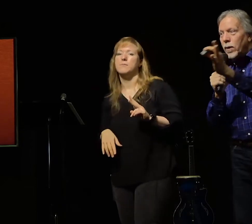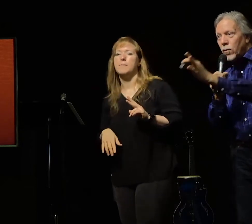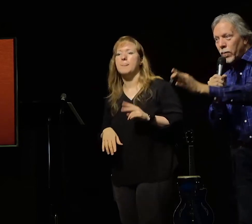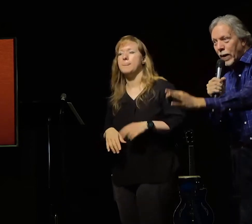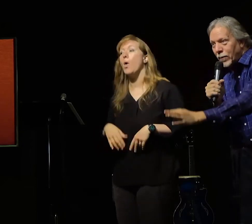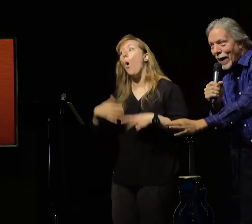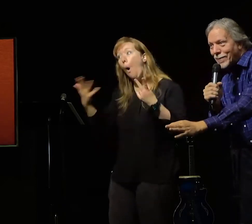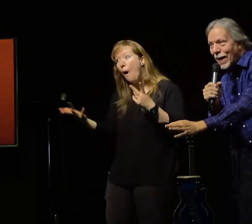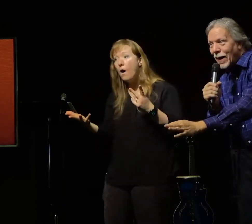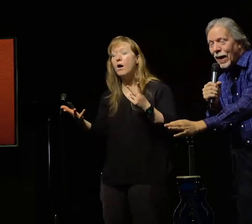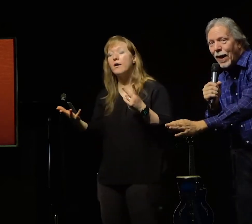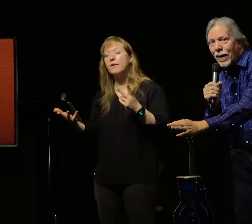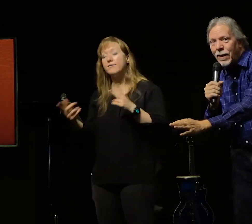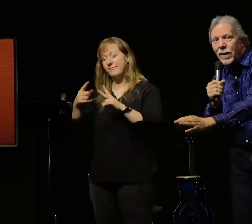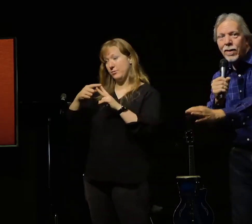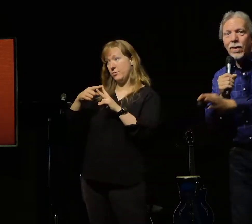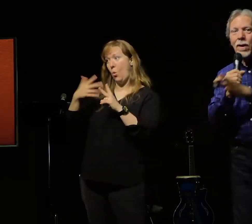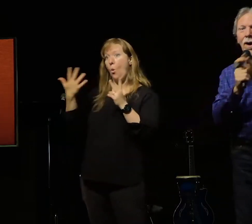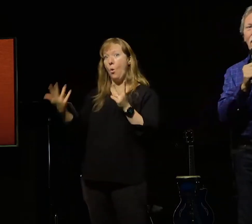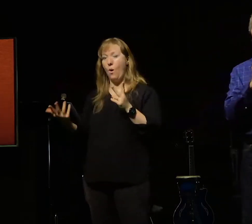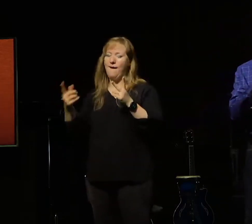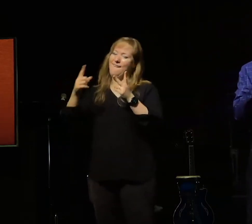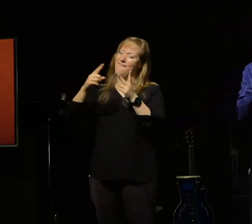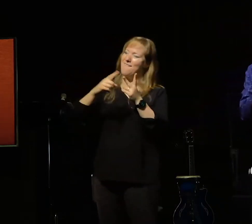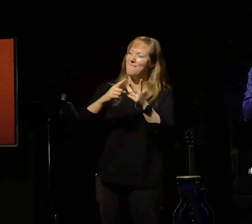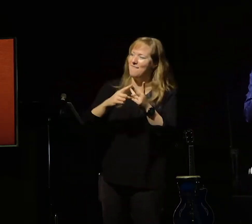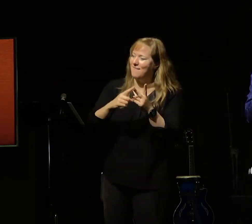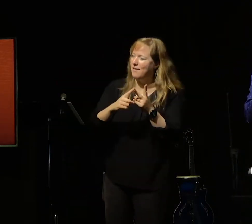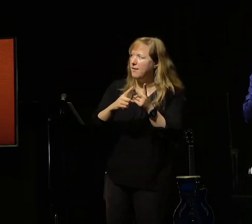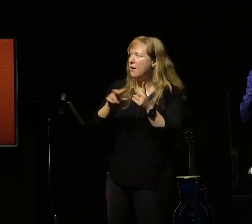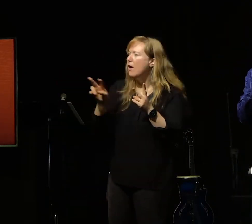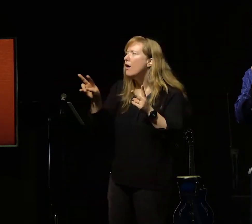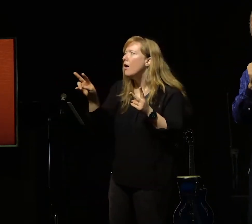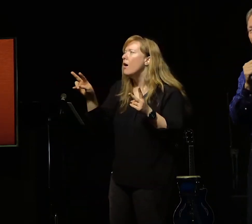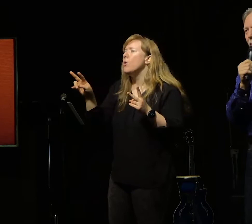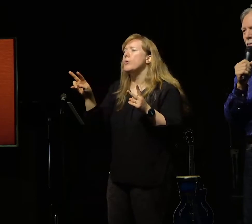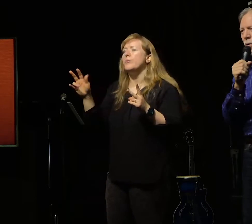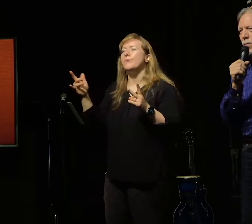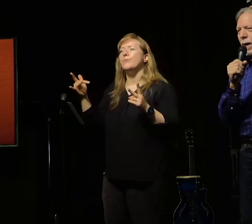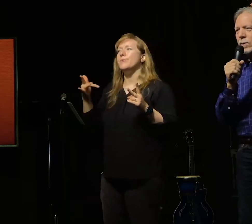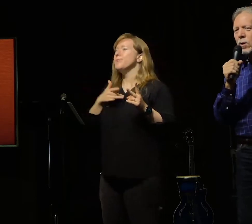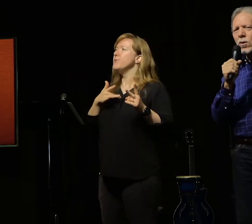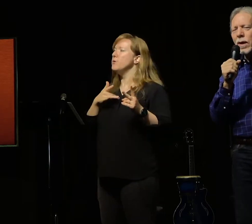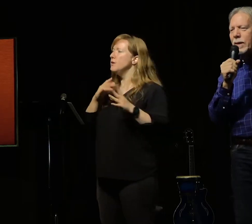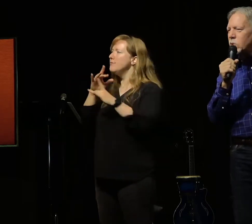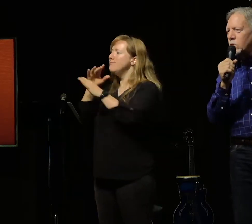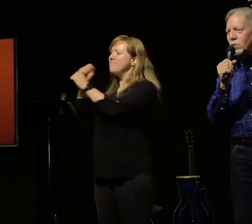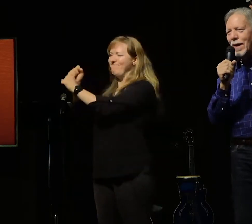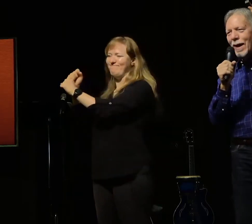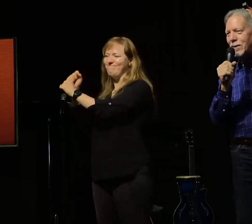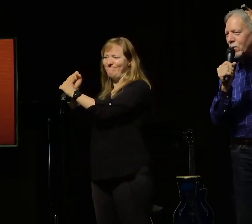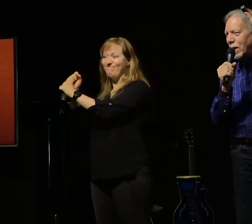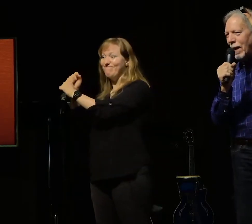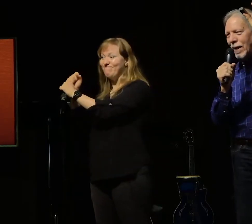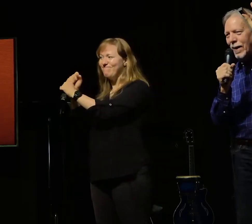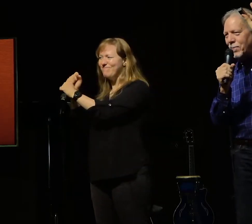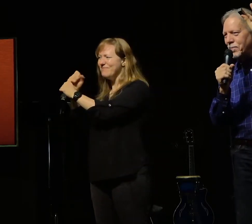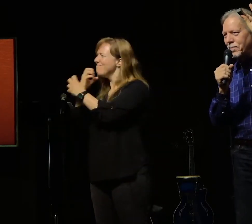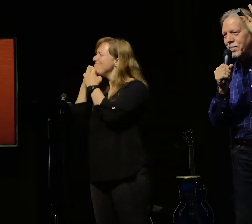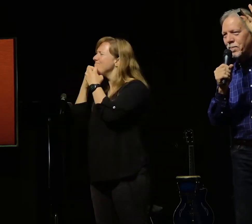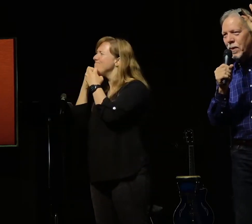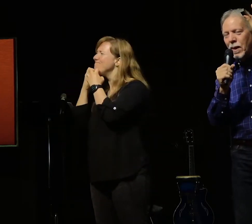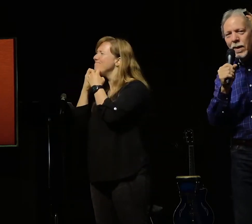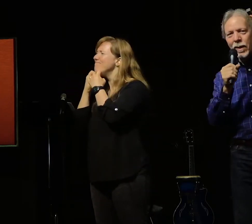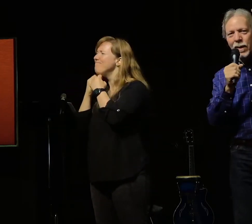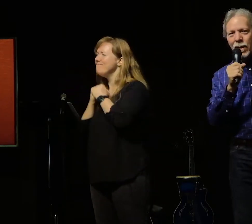You're either going to be on that side of the line, or you're going to be on the other side, where just like those two magnets, you cling just as tight as you can to him.